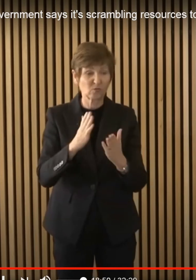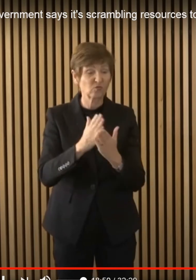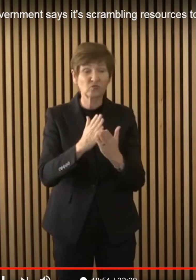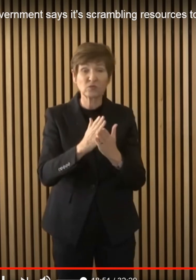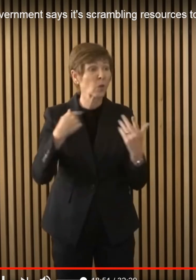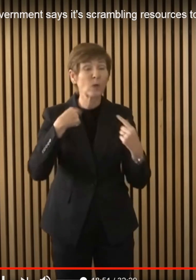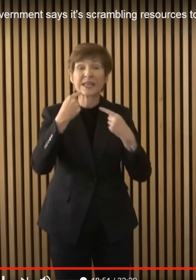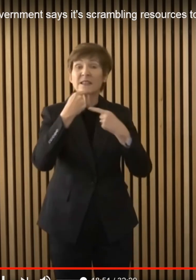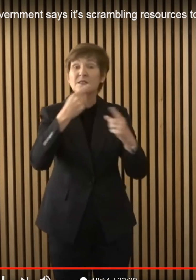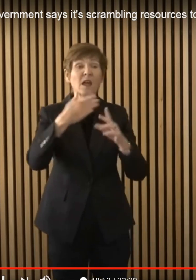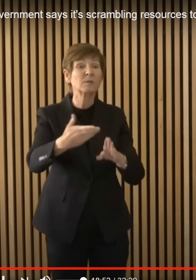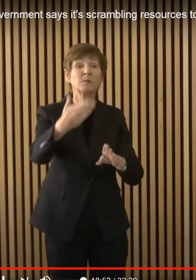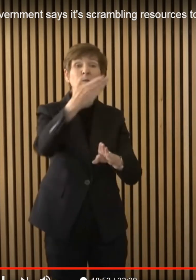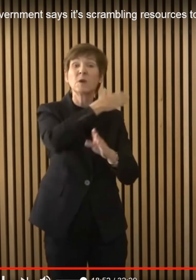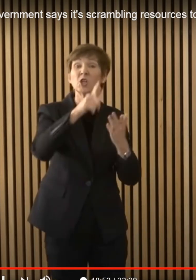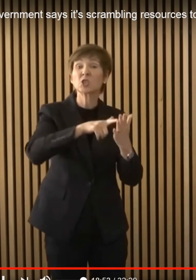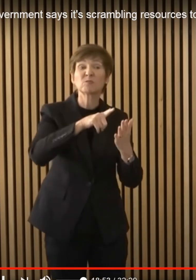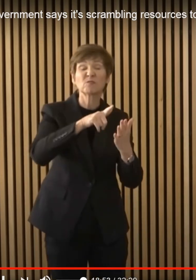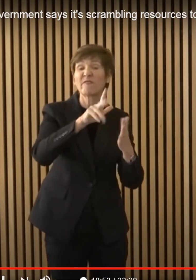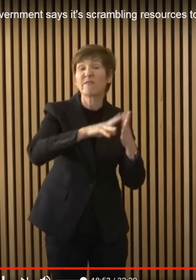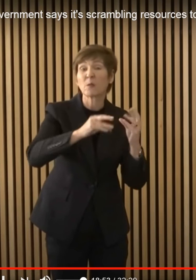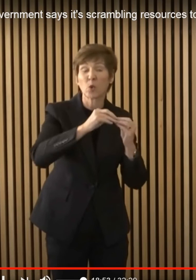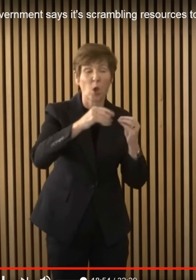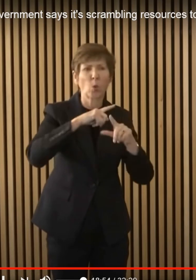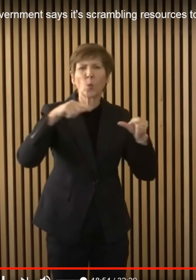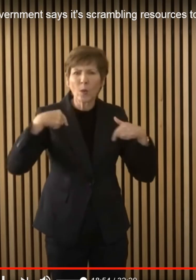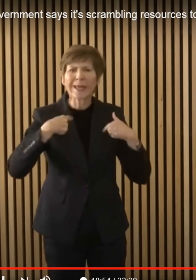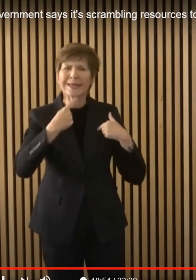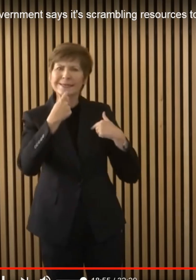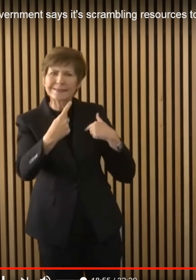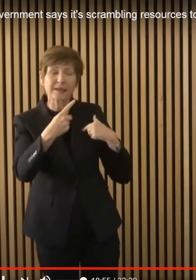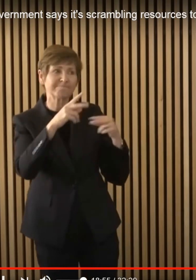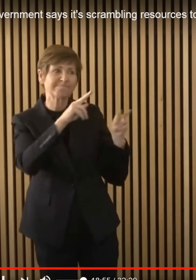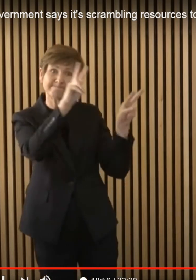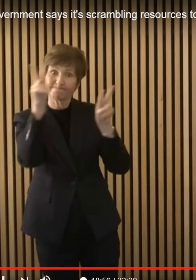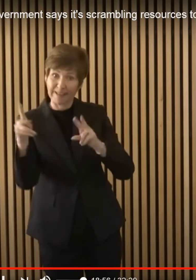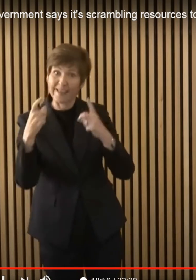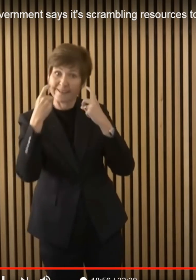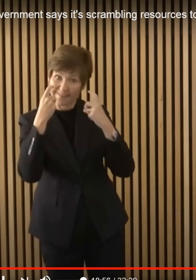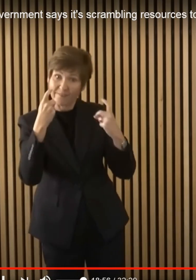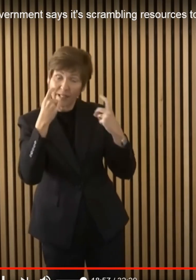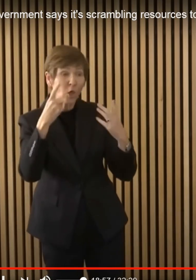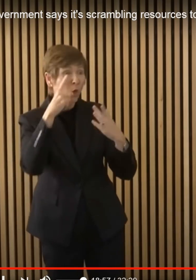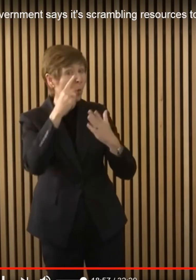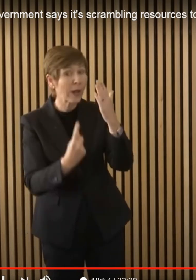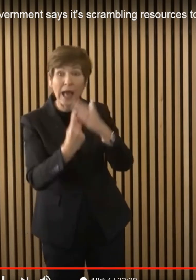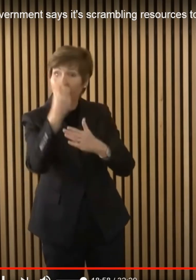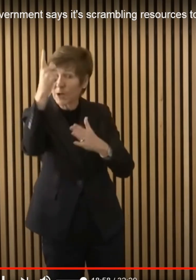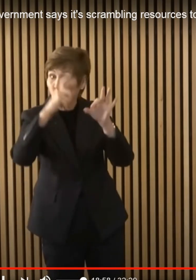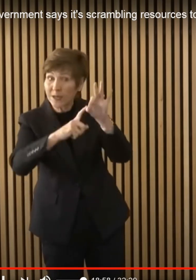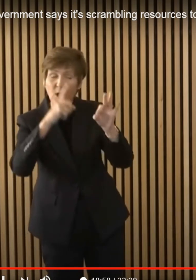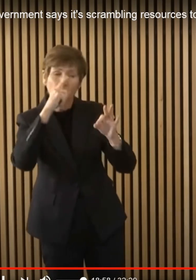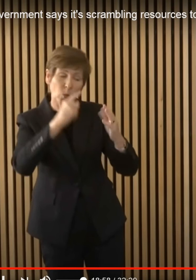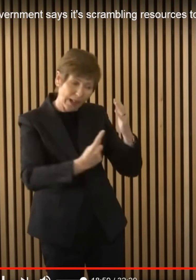at any time, any state at any time. That's why we've added these additional resources to deal with the fact that so